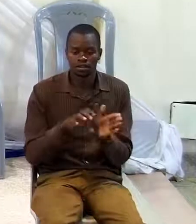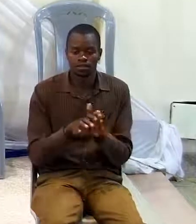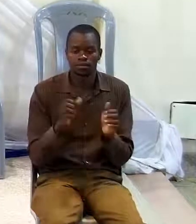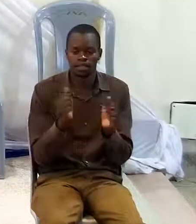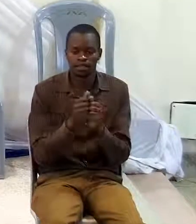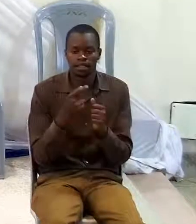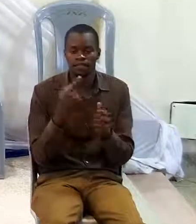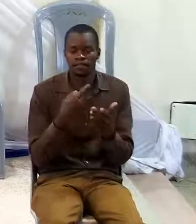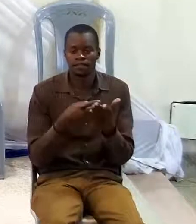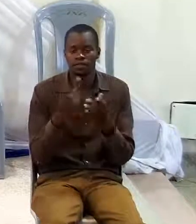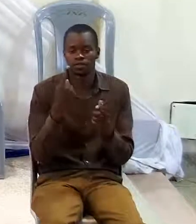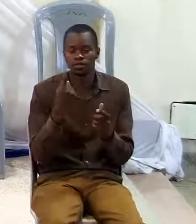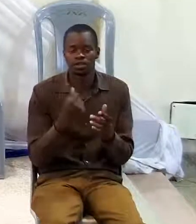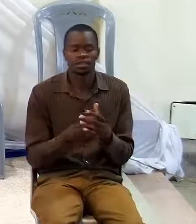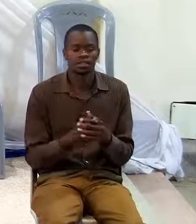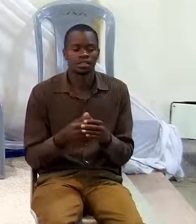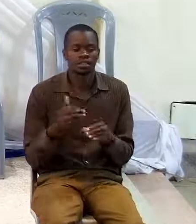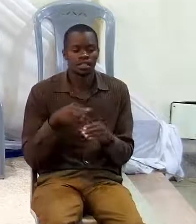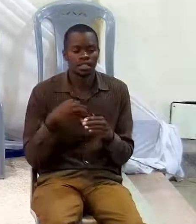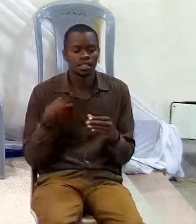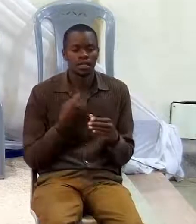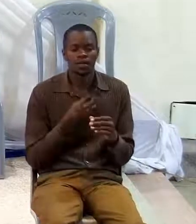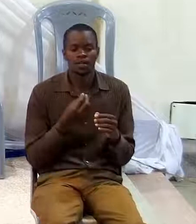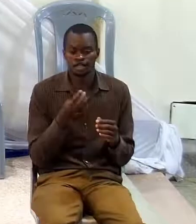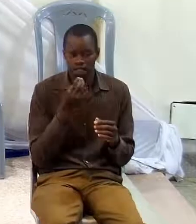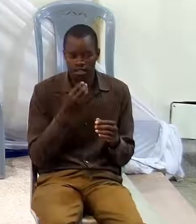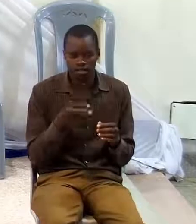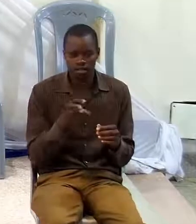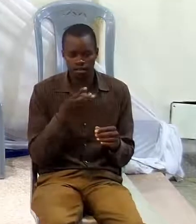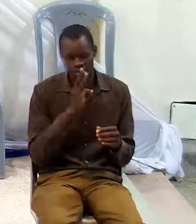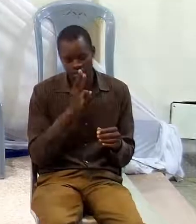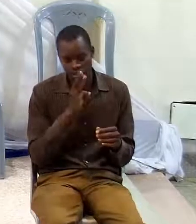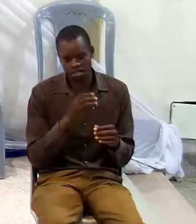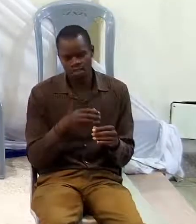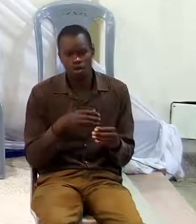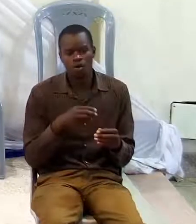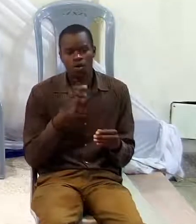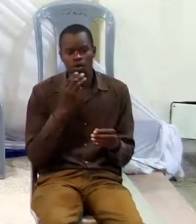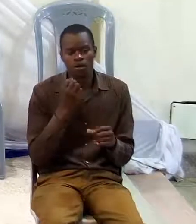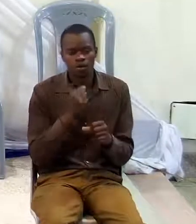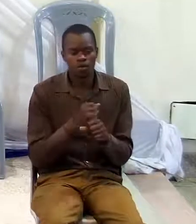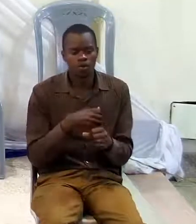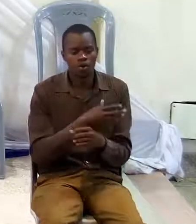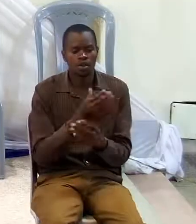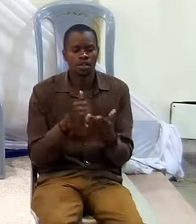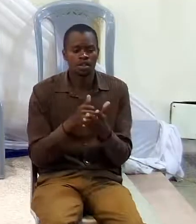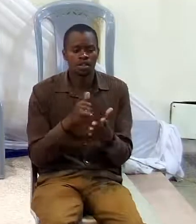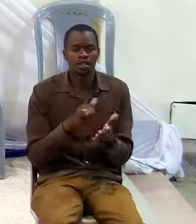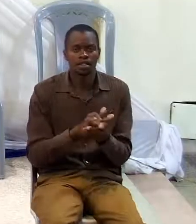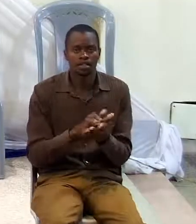our drinking, we do all to the glory of God. Thank you so much.